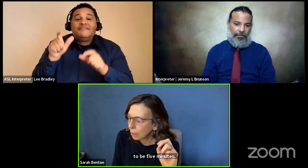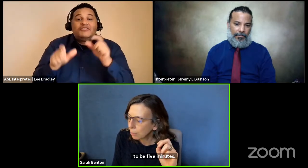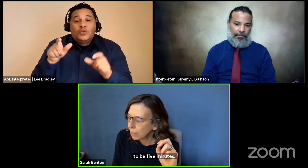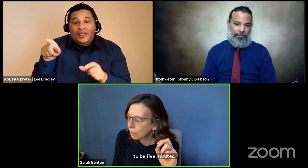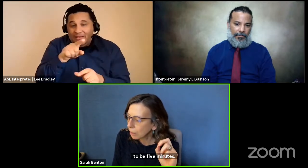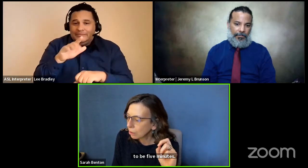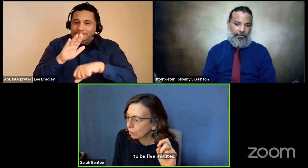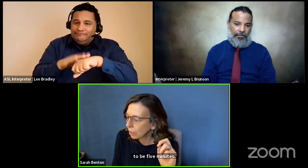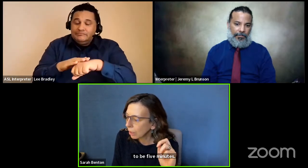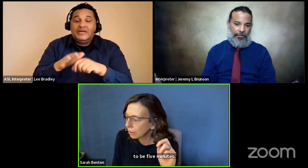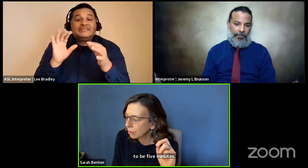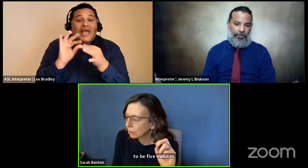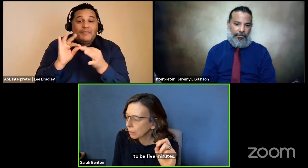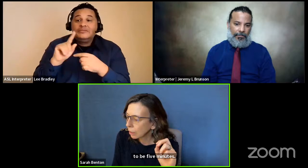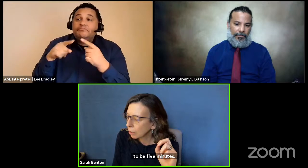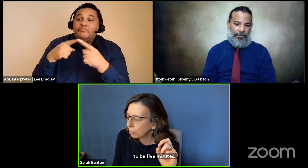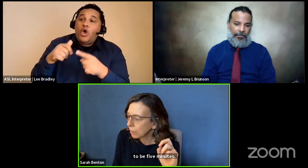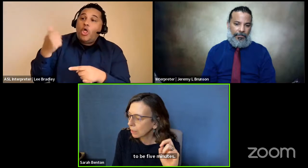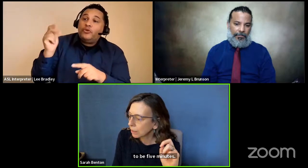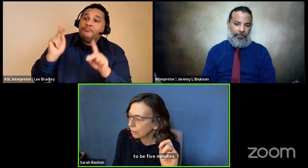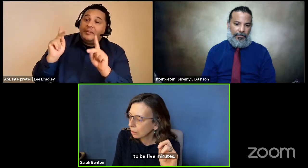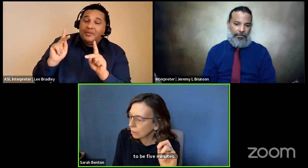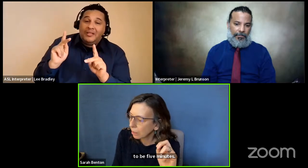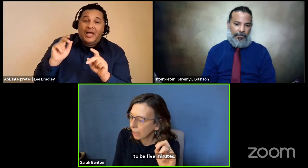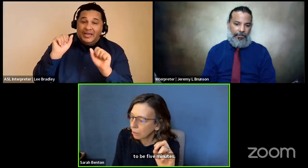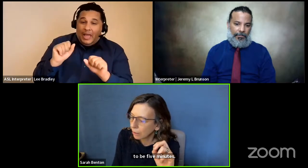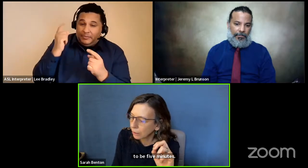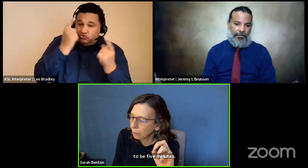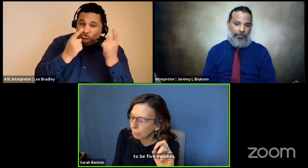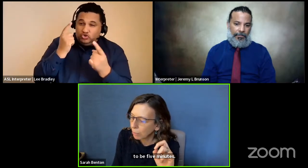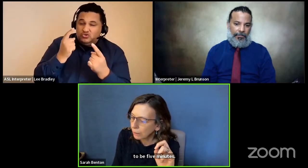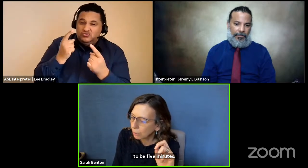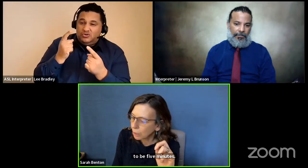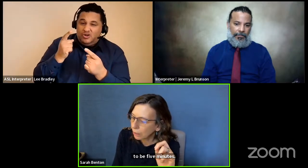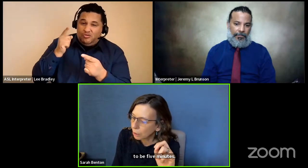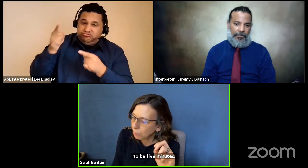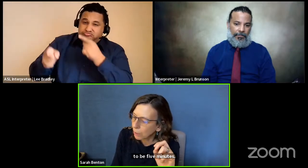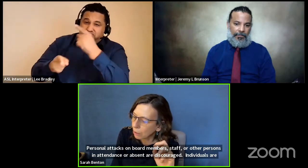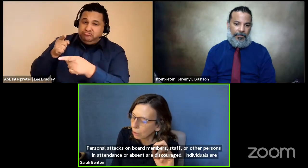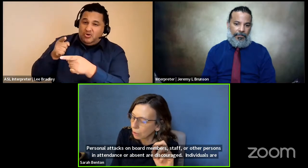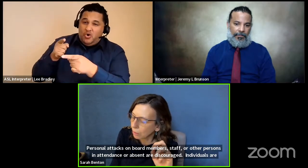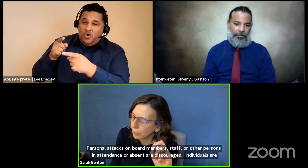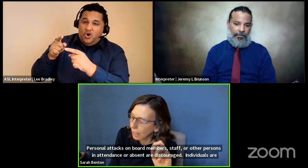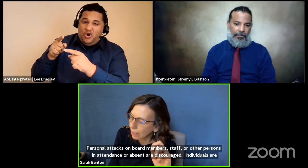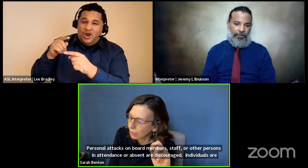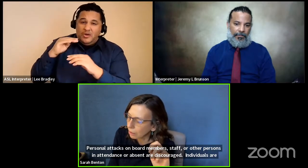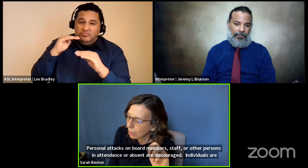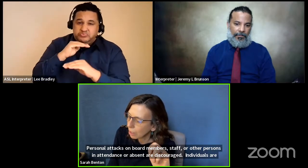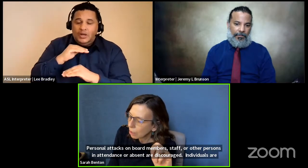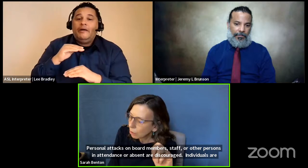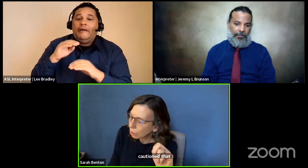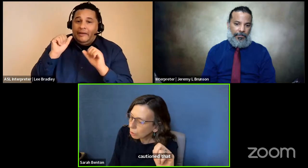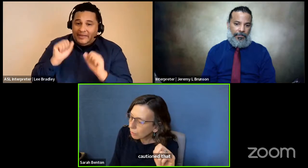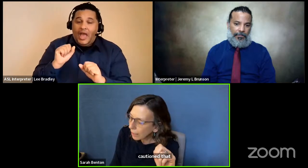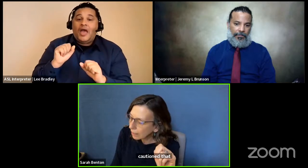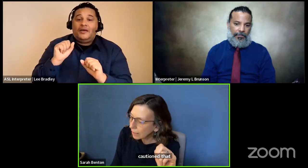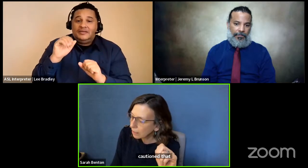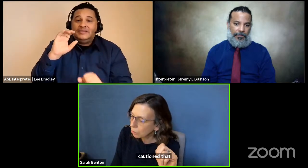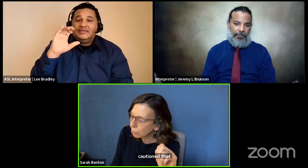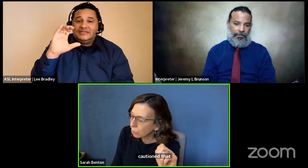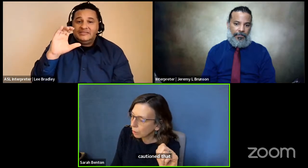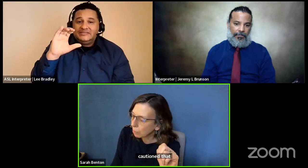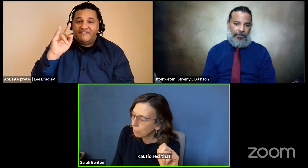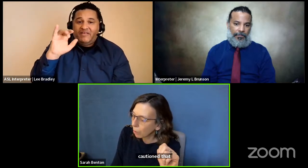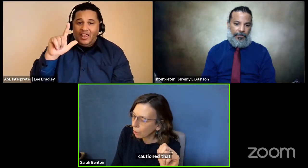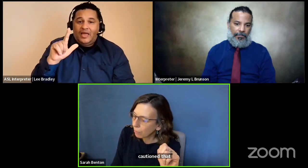that statements concerning others that could be considered slanderous may subject the speaker to civil action. Those who violate